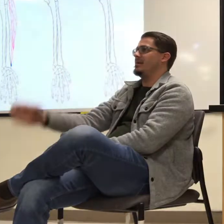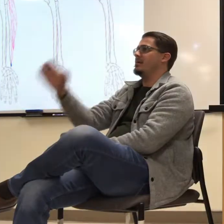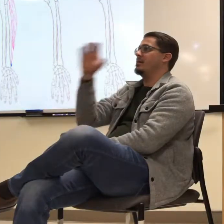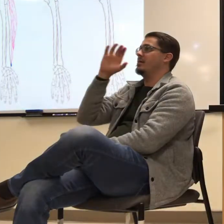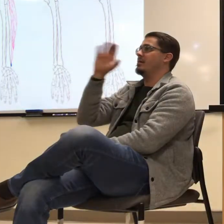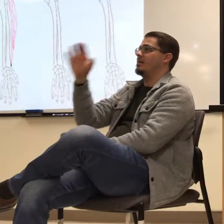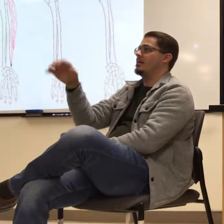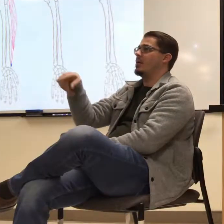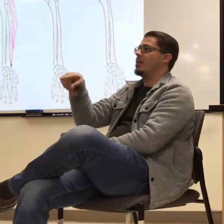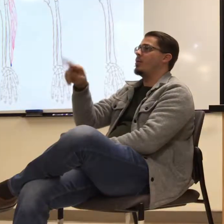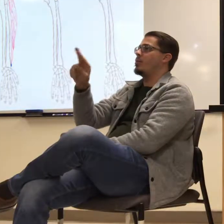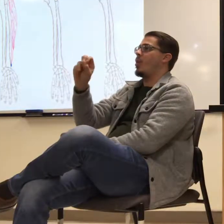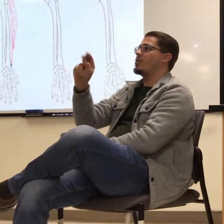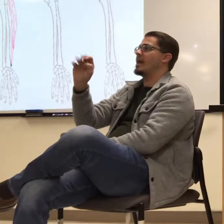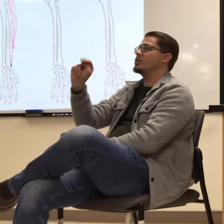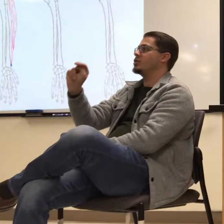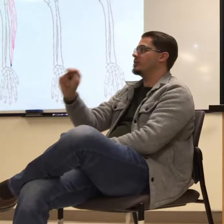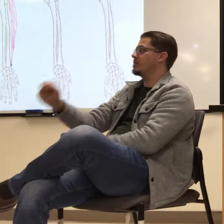pronation.